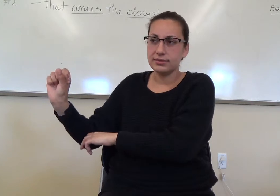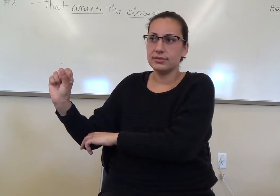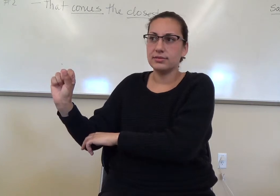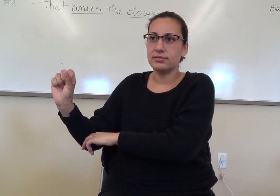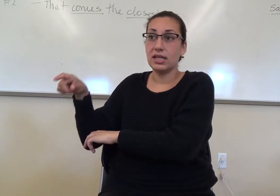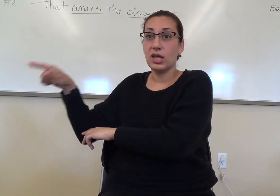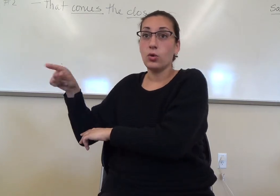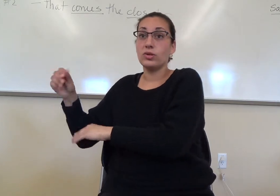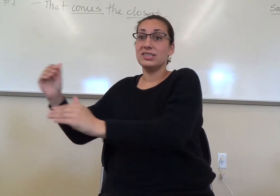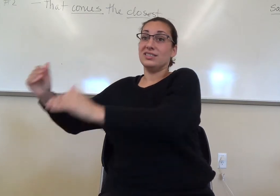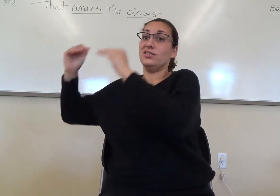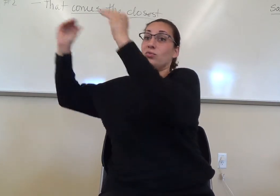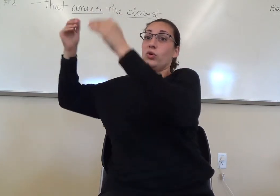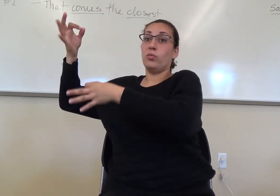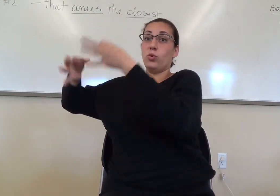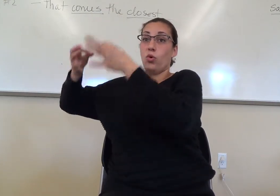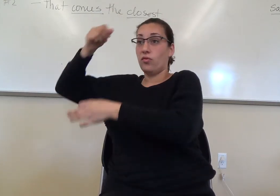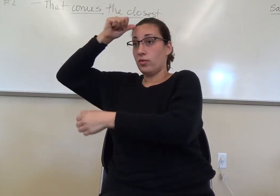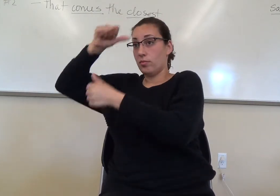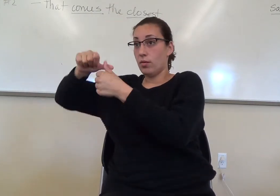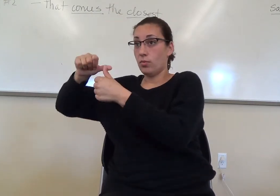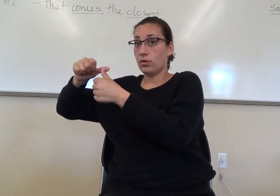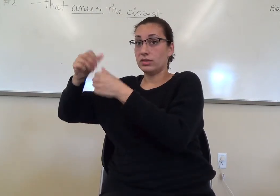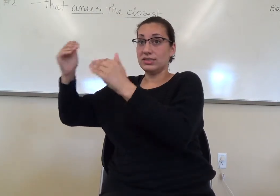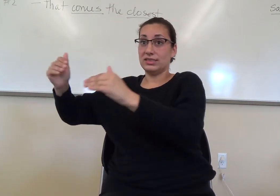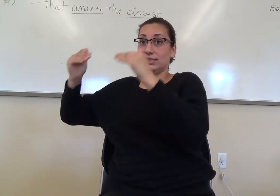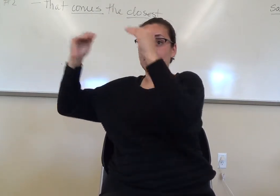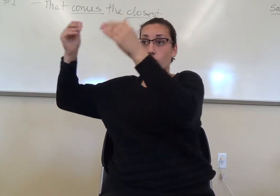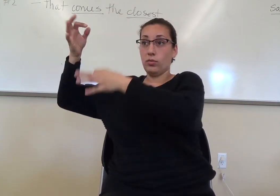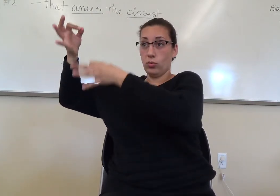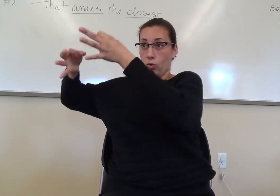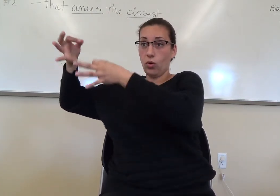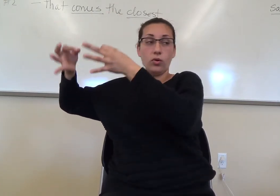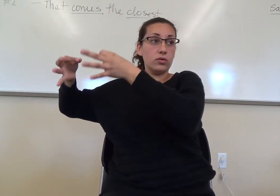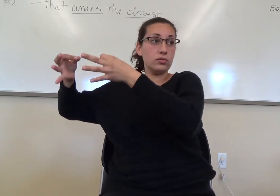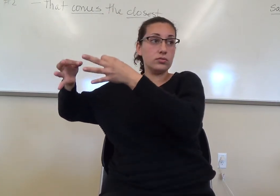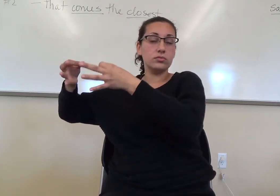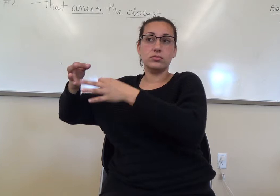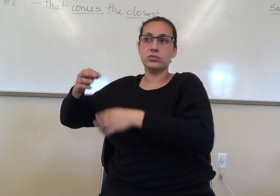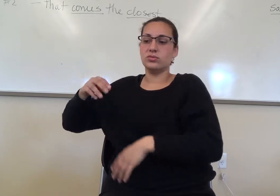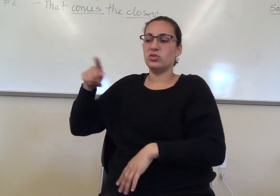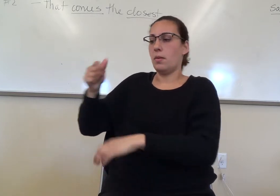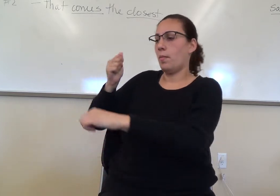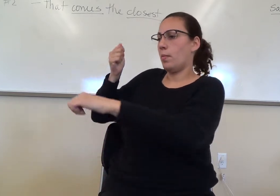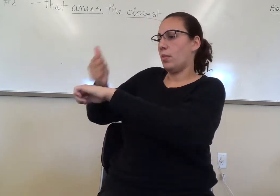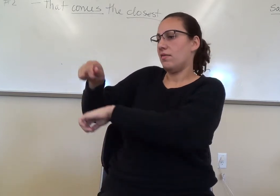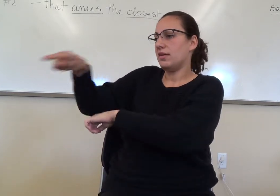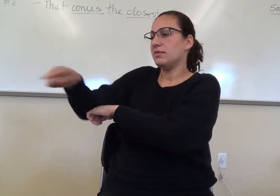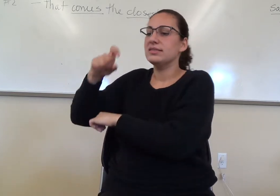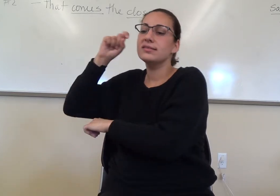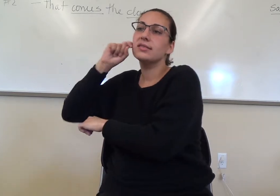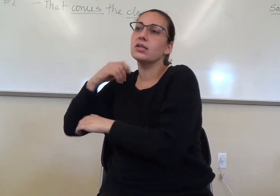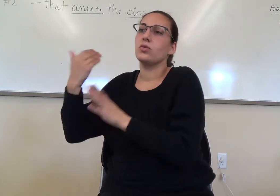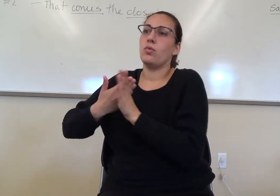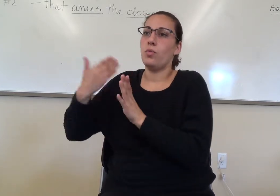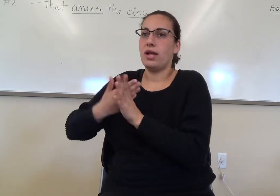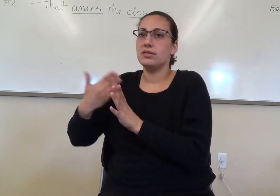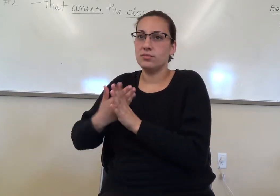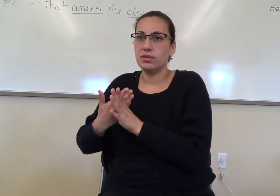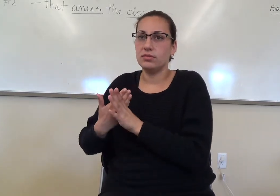Supreme Court. Remember the Supreme Court, Sandra Day O'Connor? So she accused him of sexual harassment. She